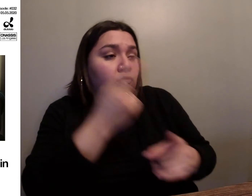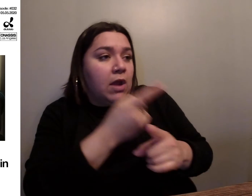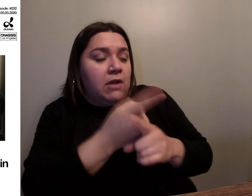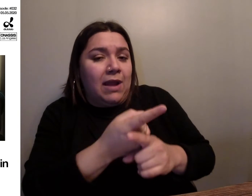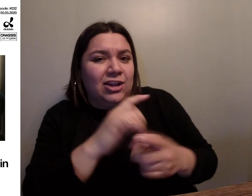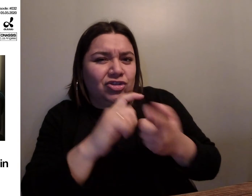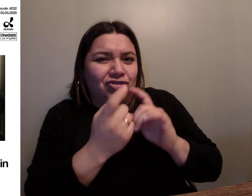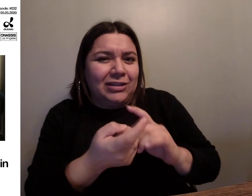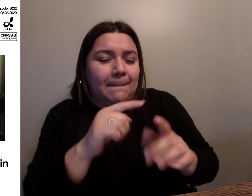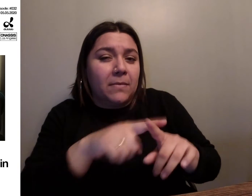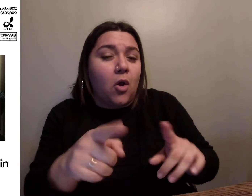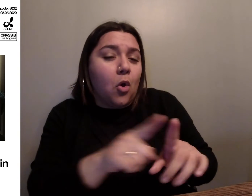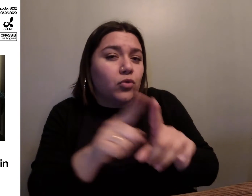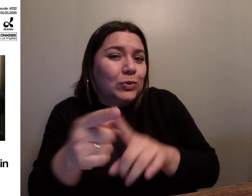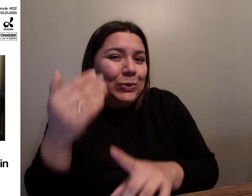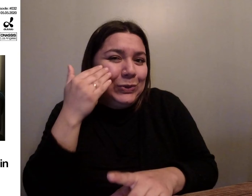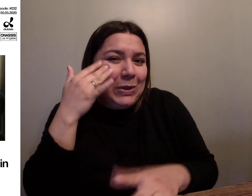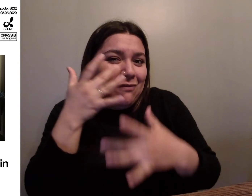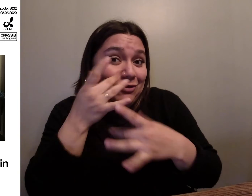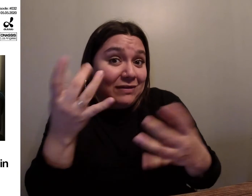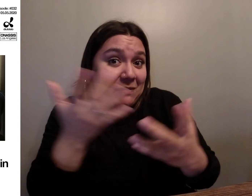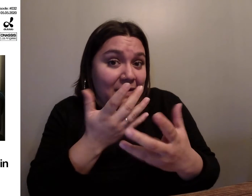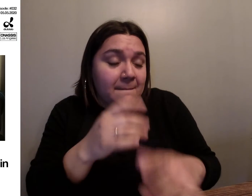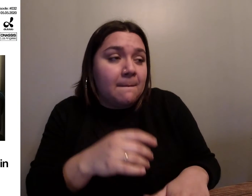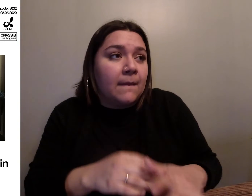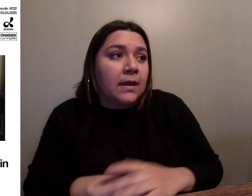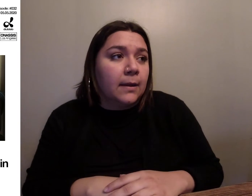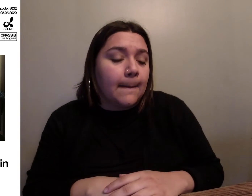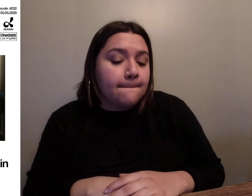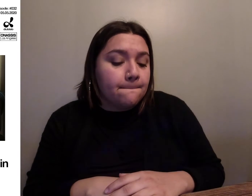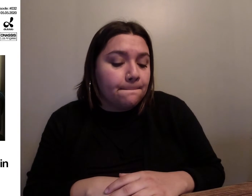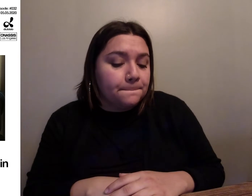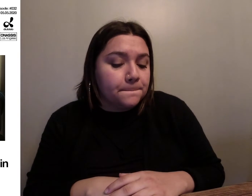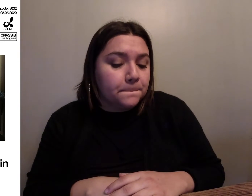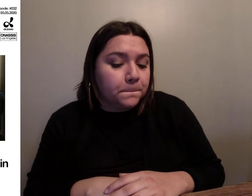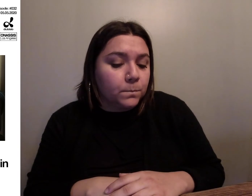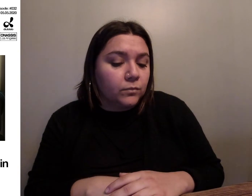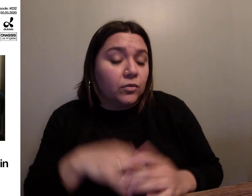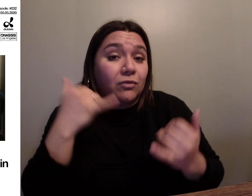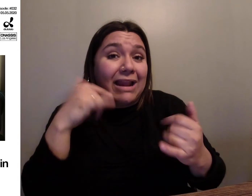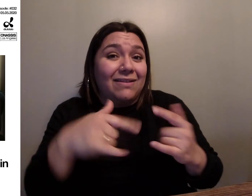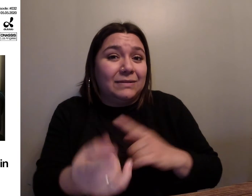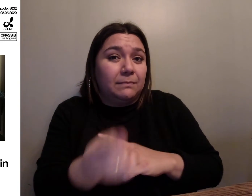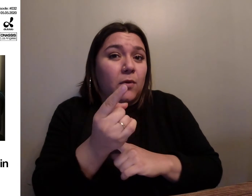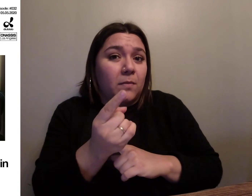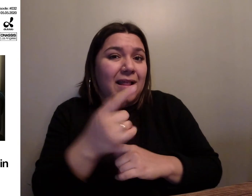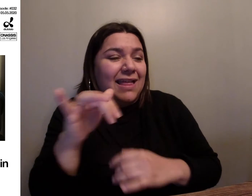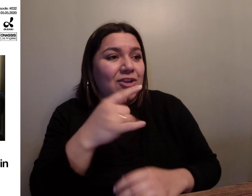we're beginning, your friend in New York, or you yourself in